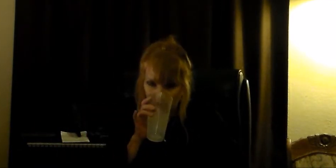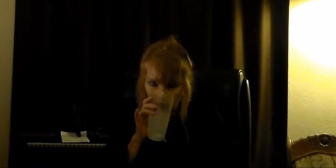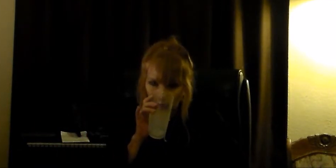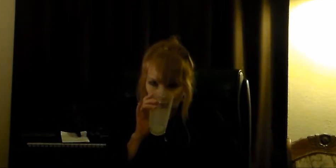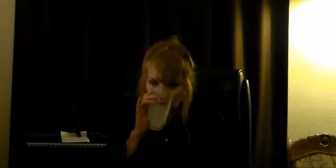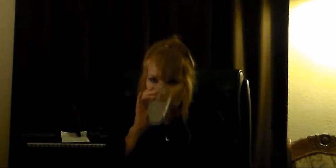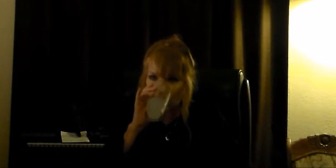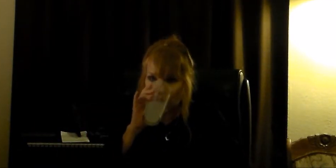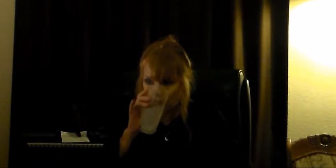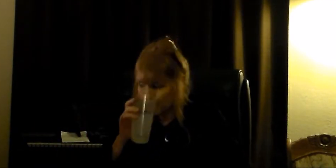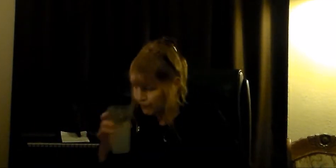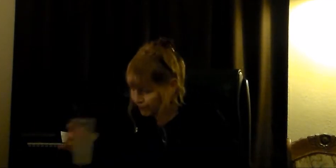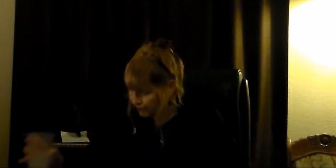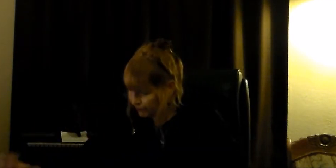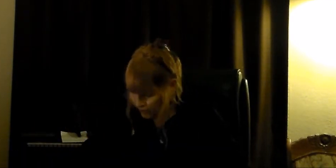song.